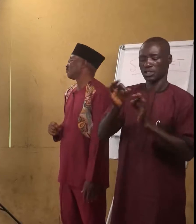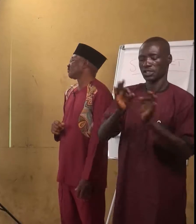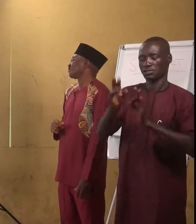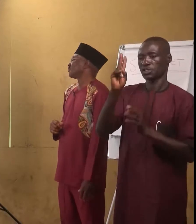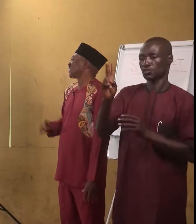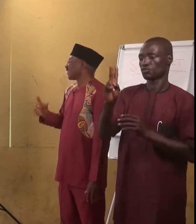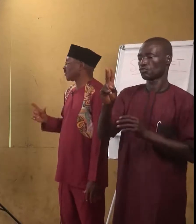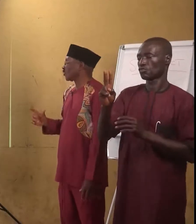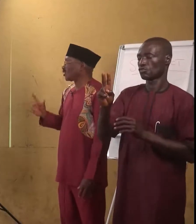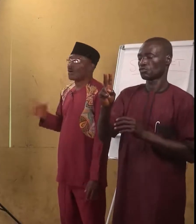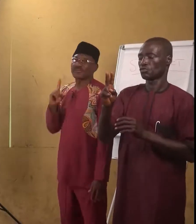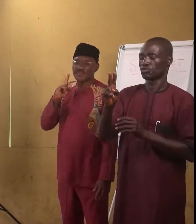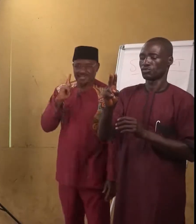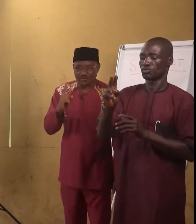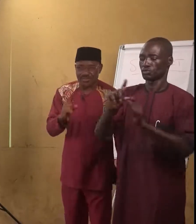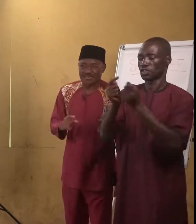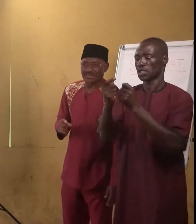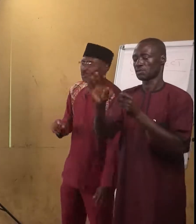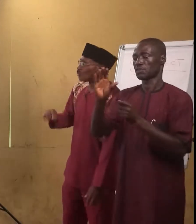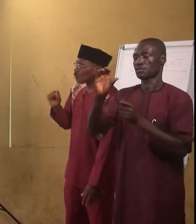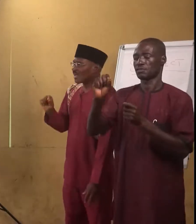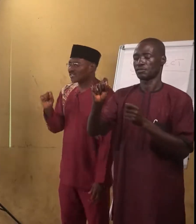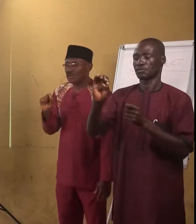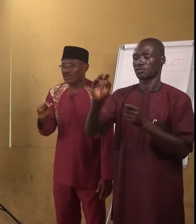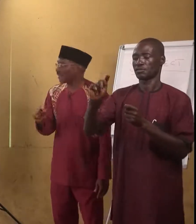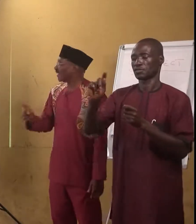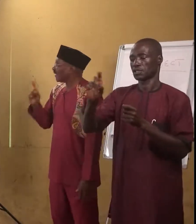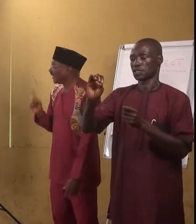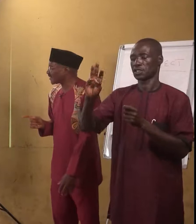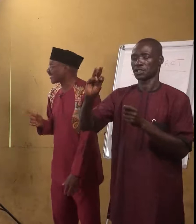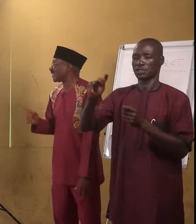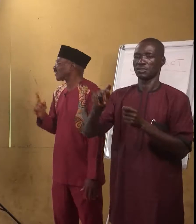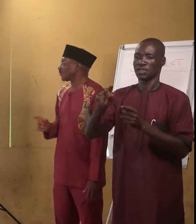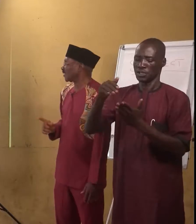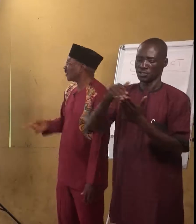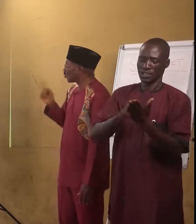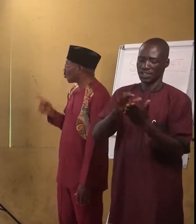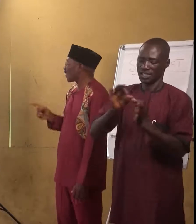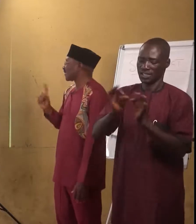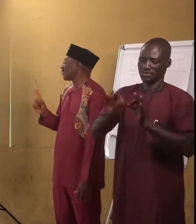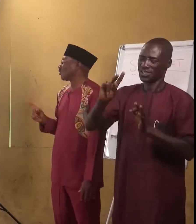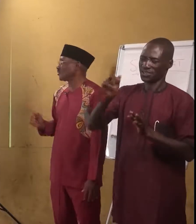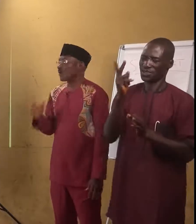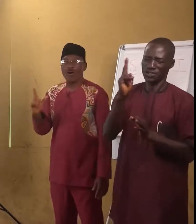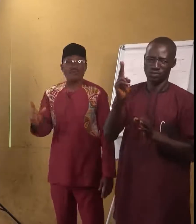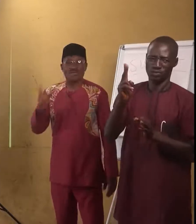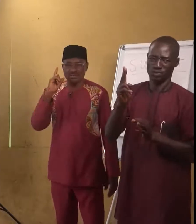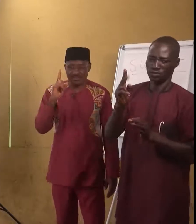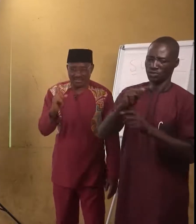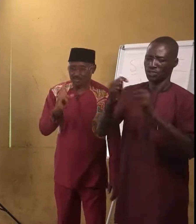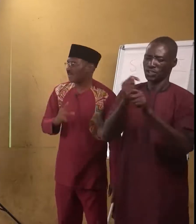2 categories of settlement. 2 categories. List and explain 2 categories